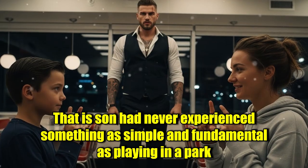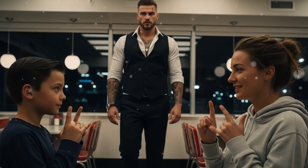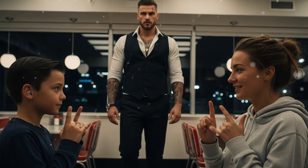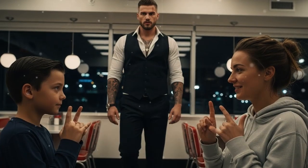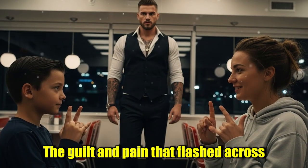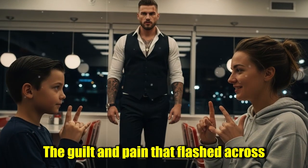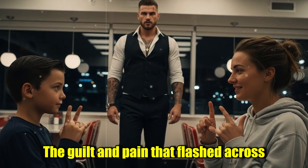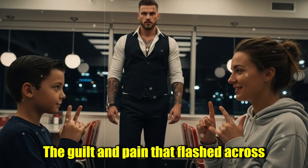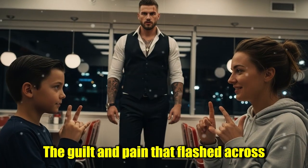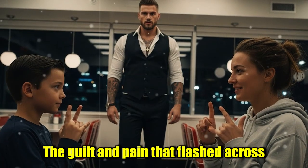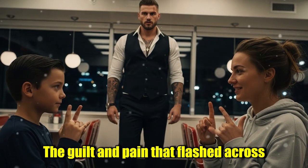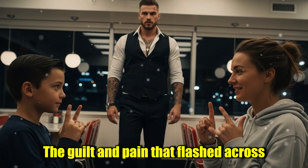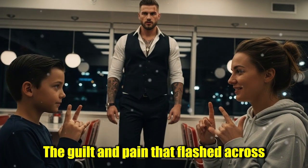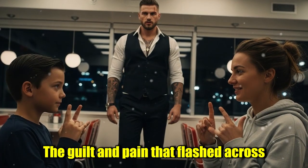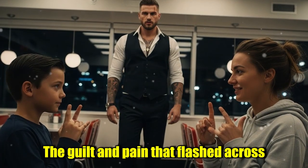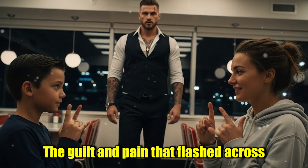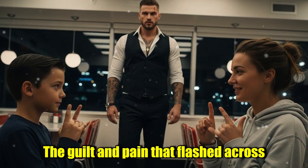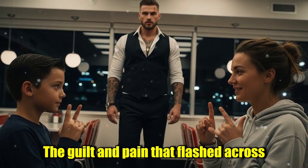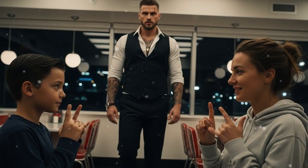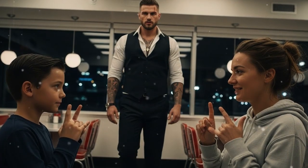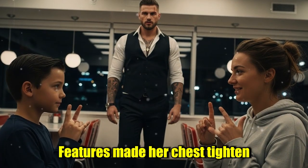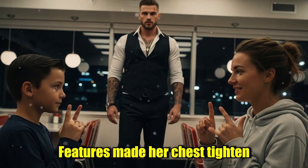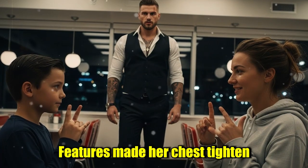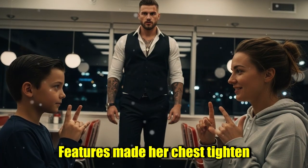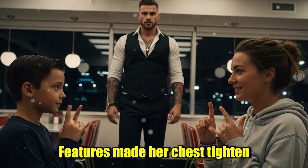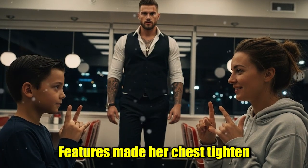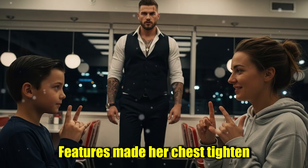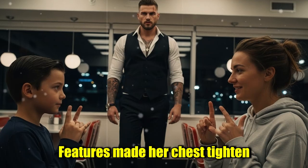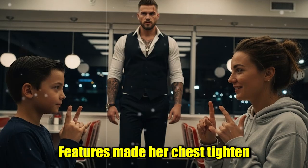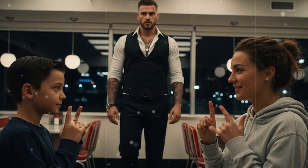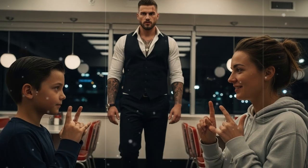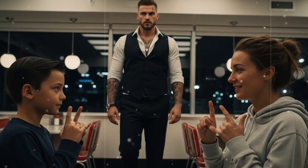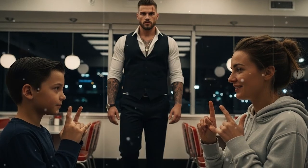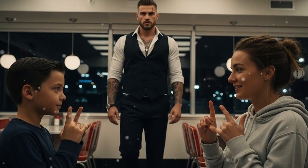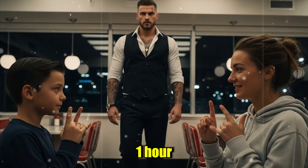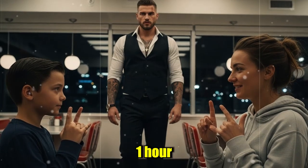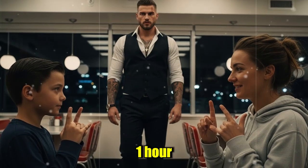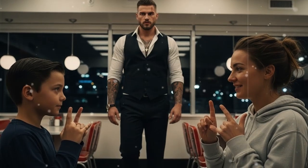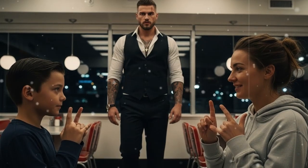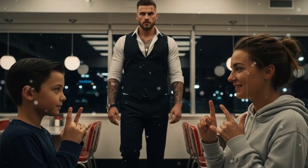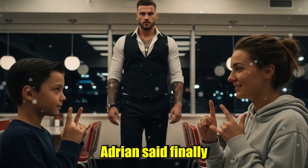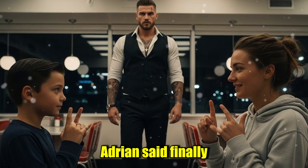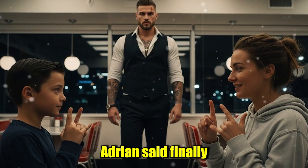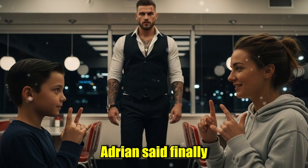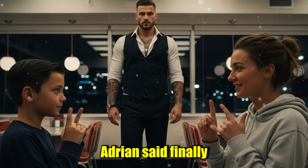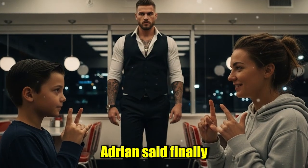park. The guilt and pain that flashed across his features made her chest tighten. "1 hour," Adrian said